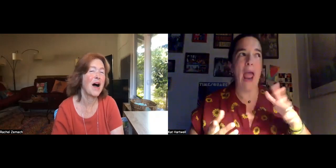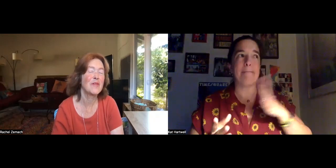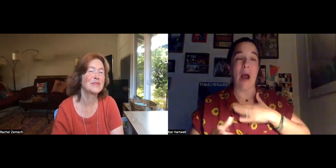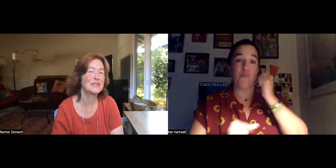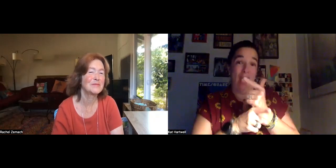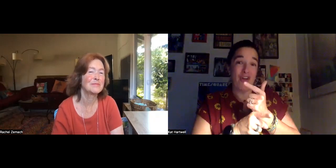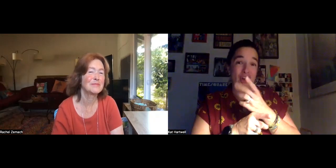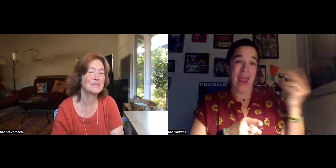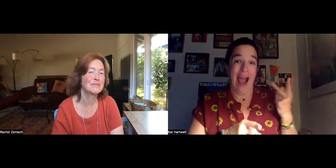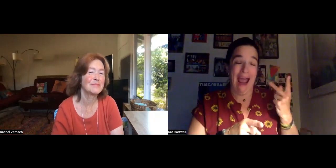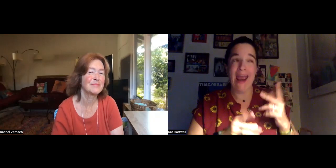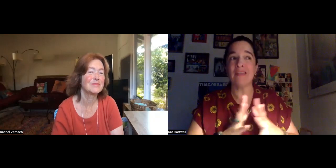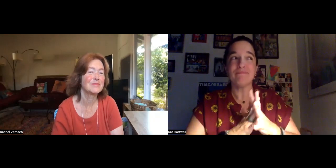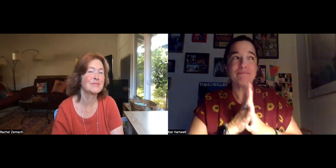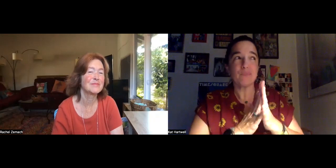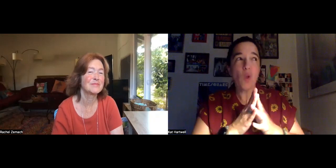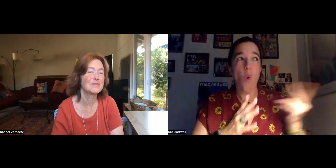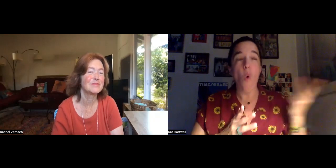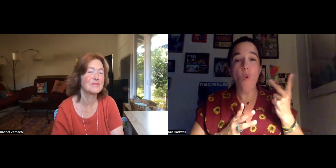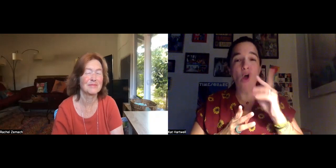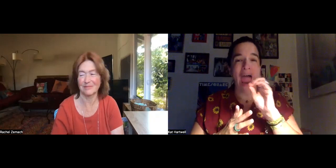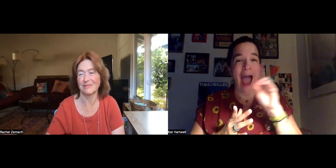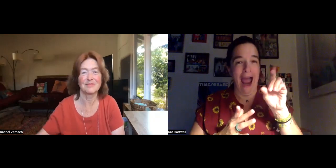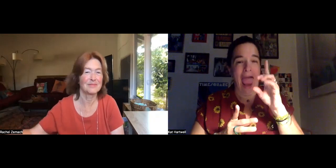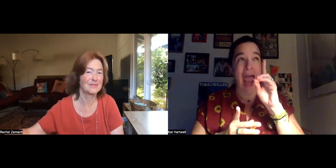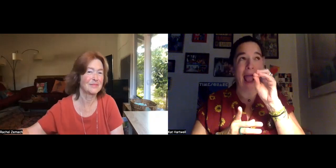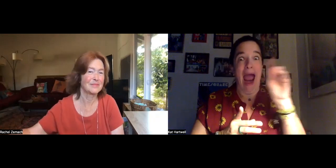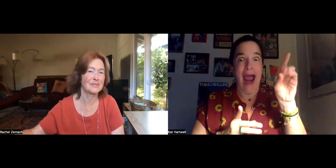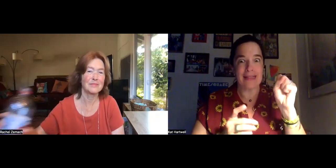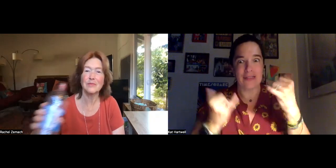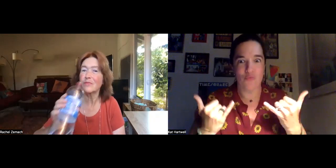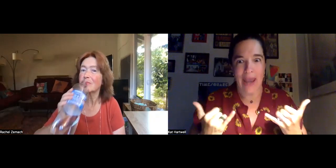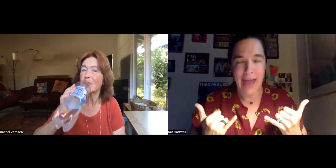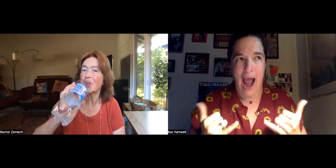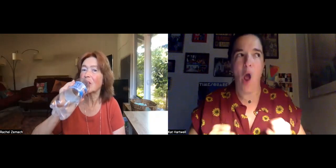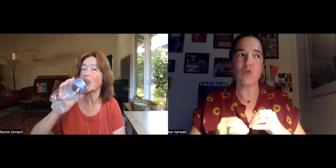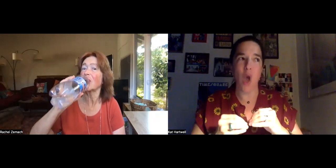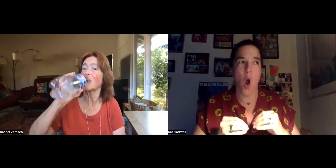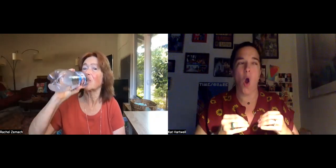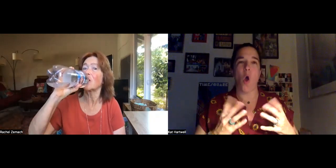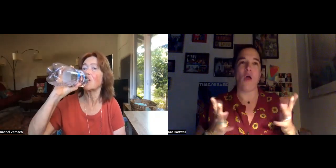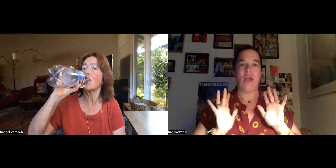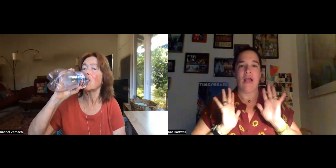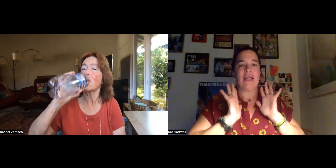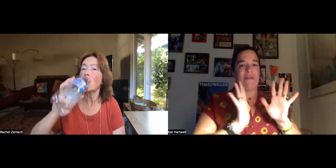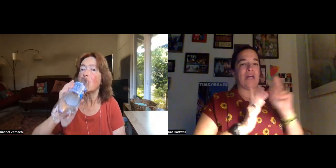And my brother and I, we're at odds right now, so giving